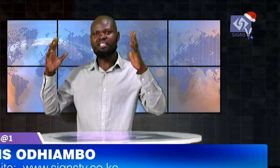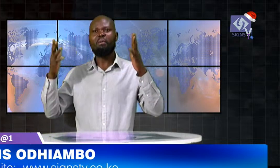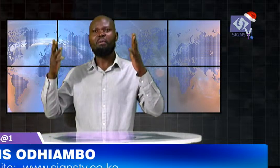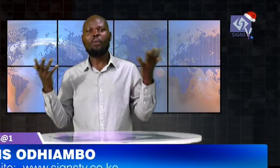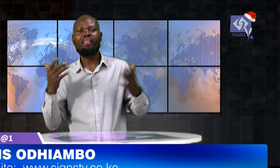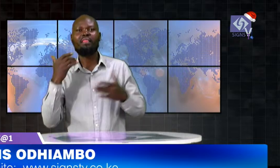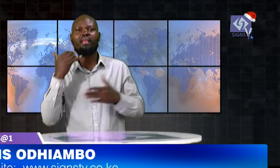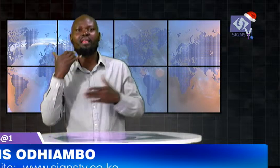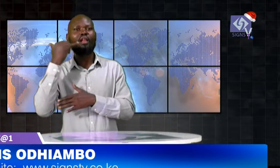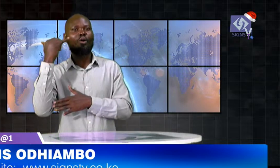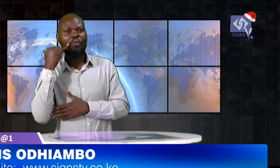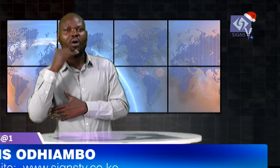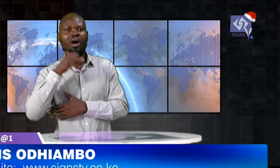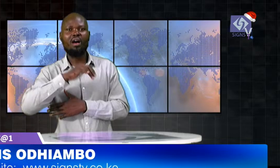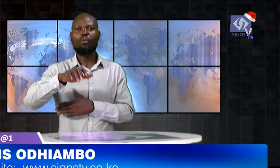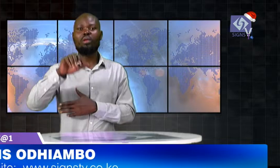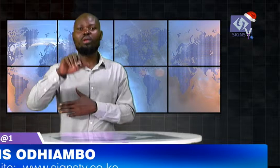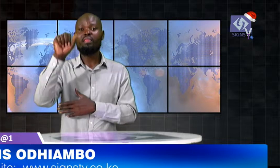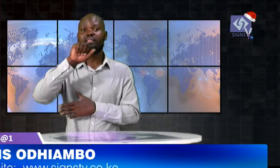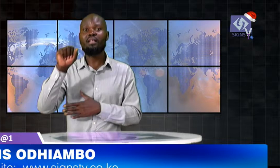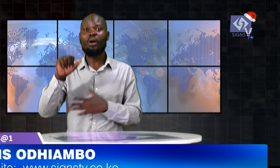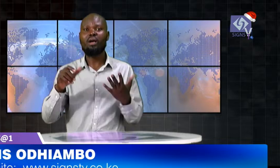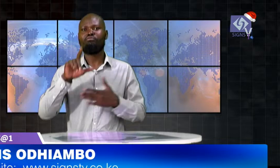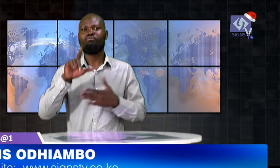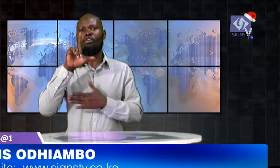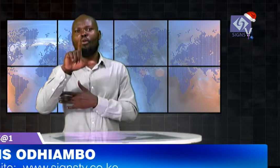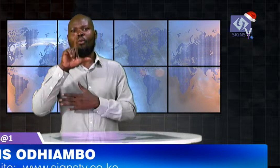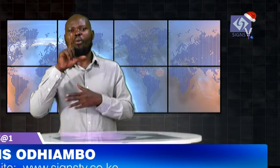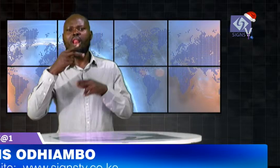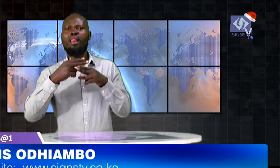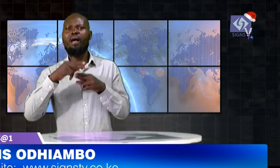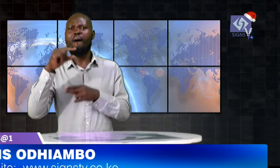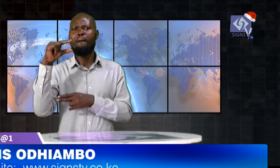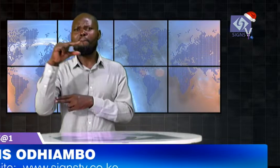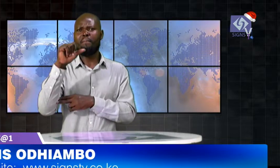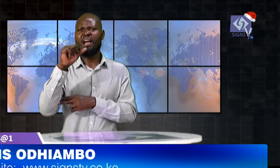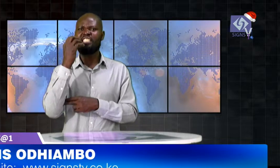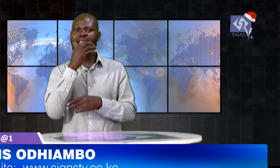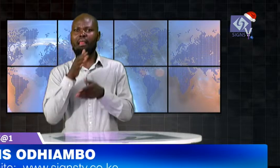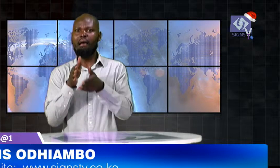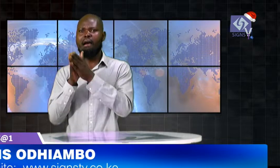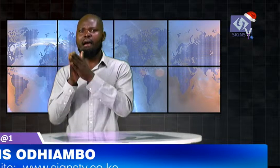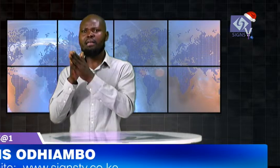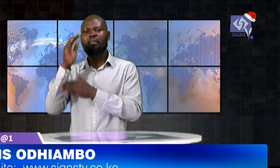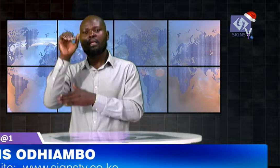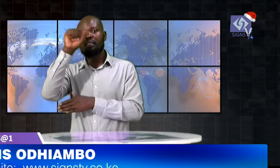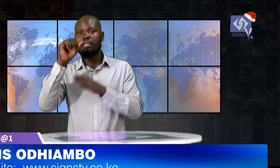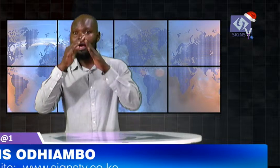Speaking during the New Year celebrations held at Nakuru County State Lodge, Gachagua assured